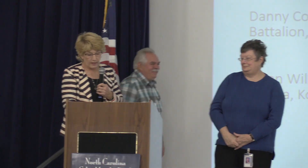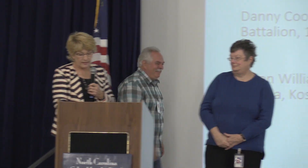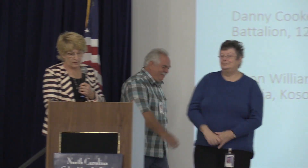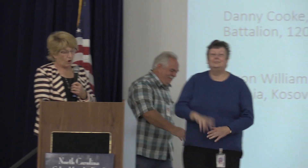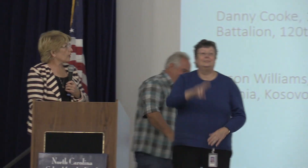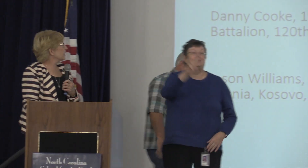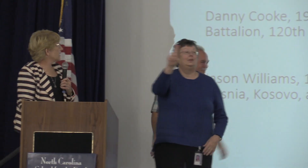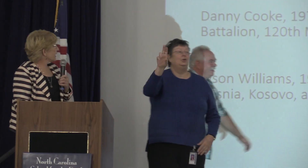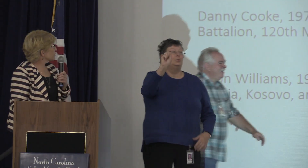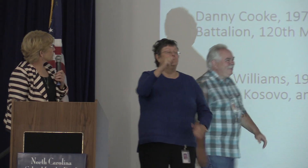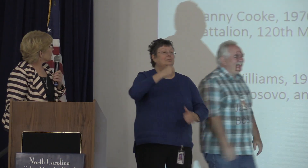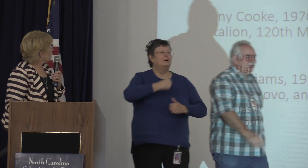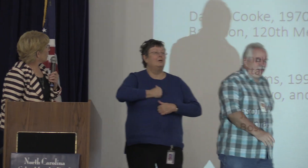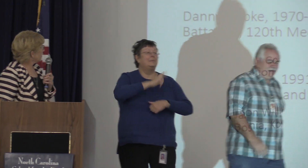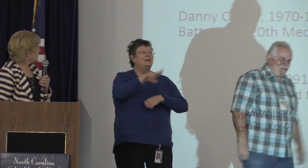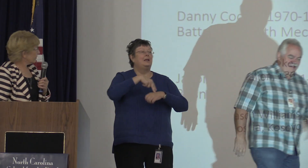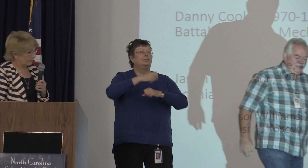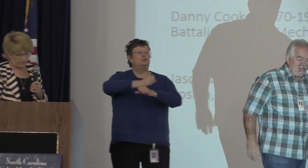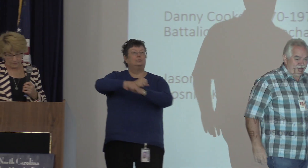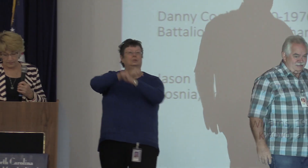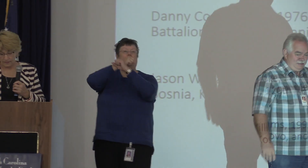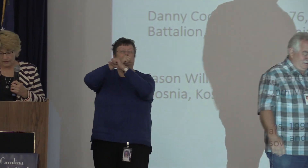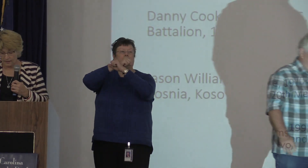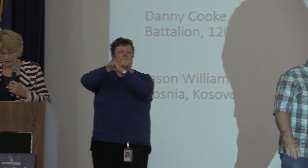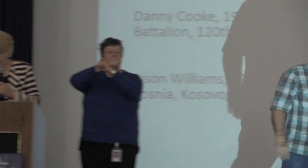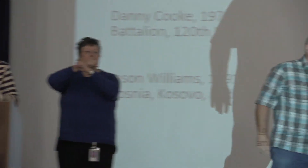The U.S. Army National Guard,